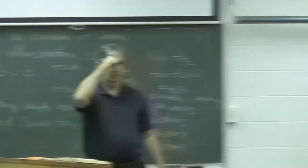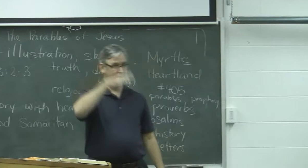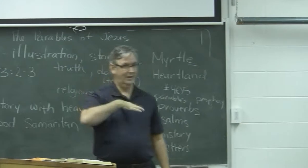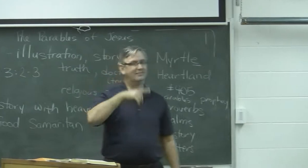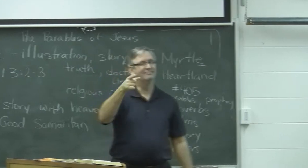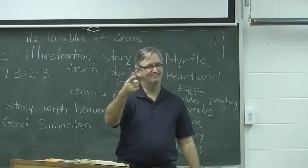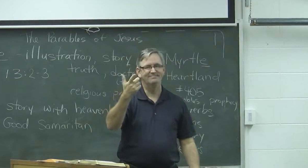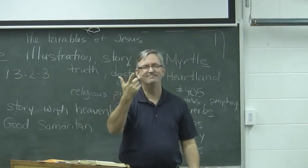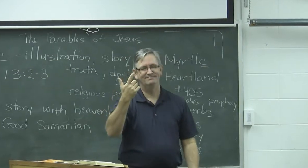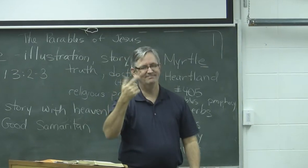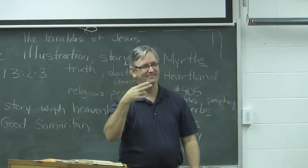story before. There was a man,